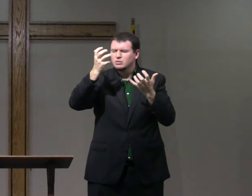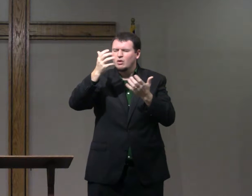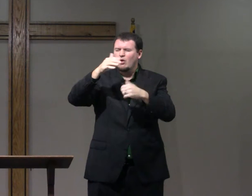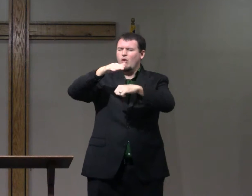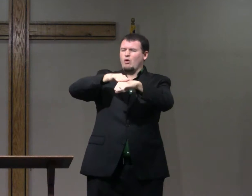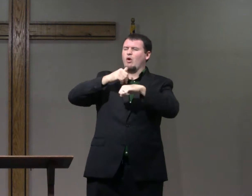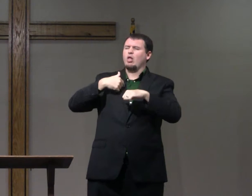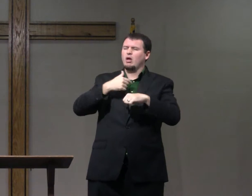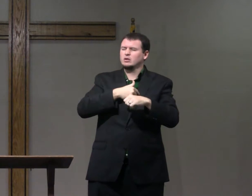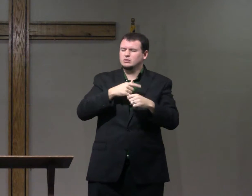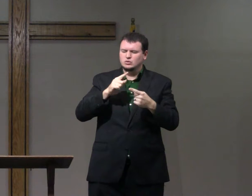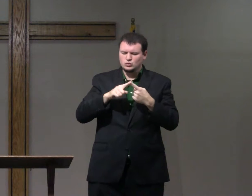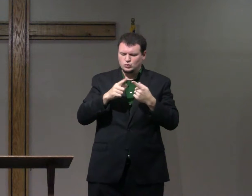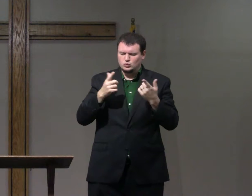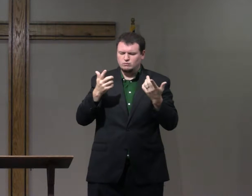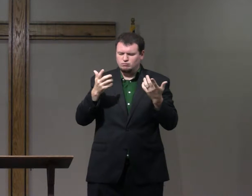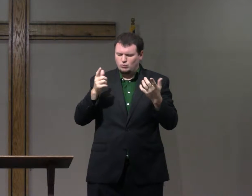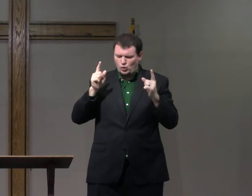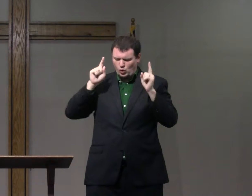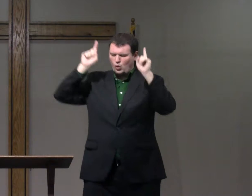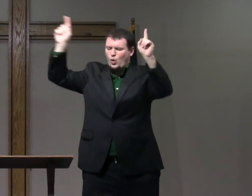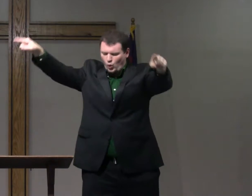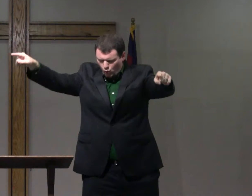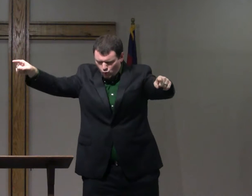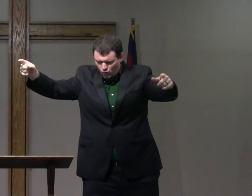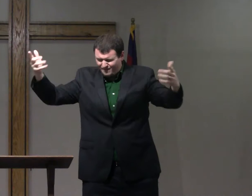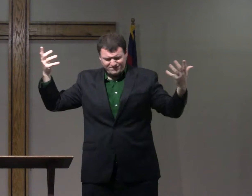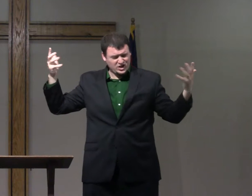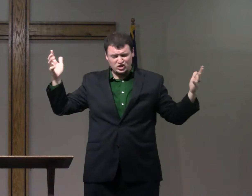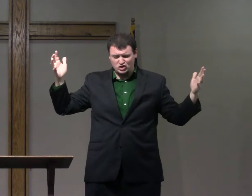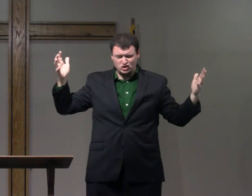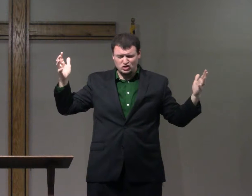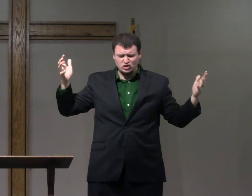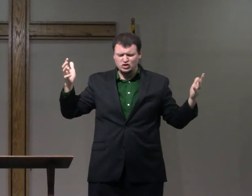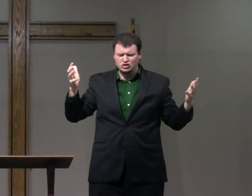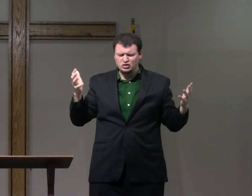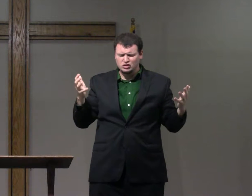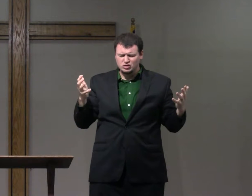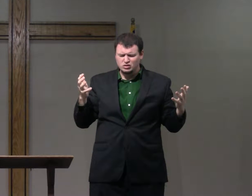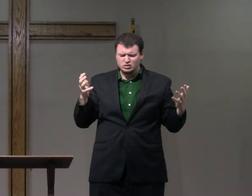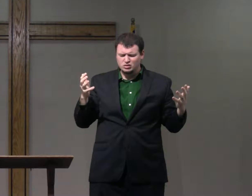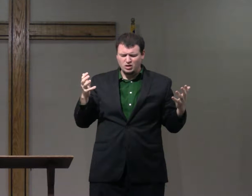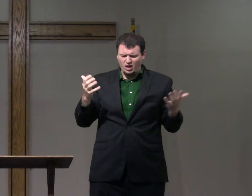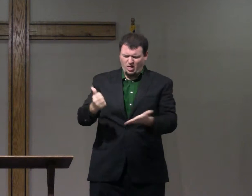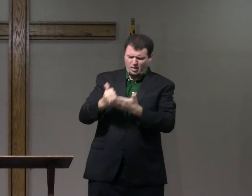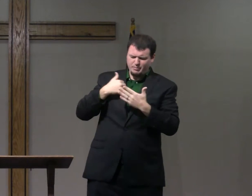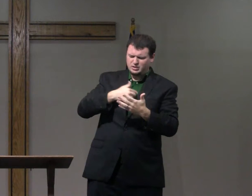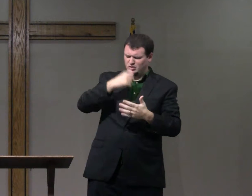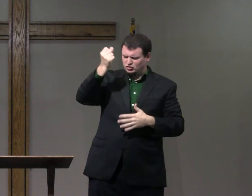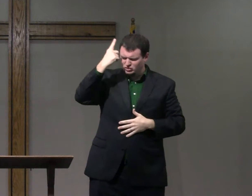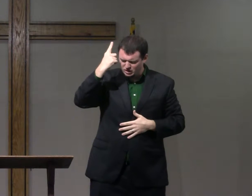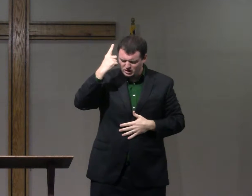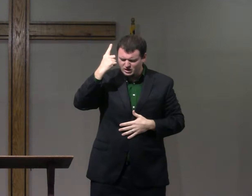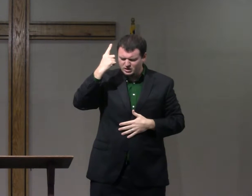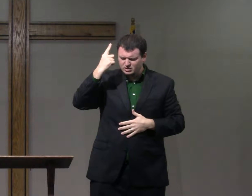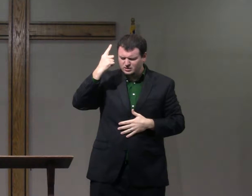know what you want us to do. To go. Help us